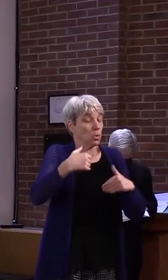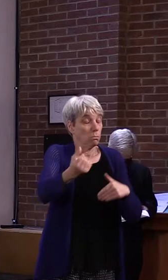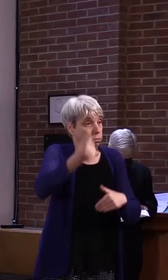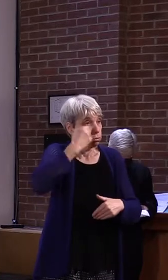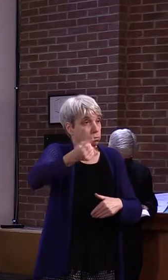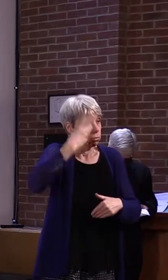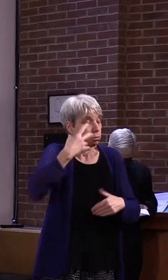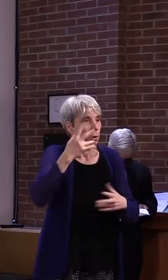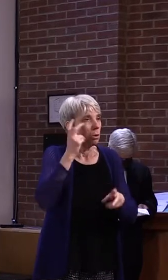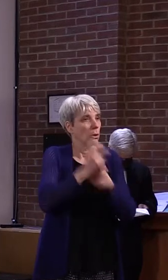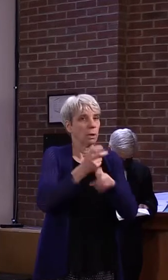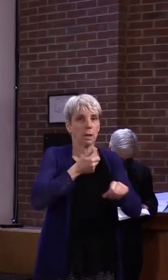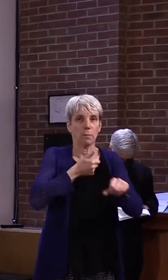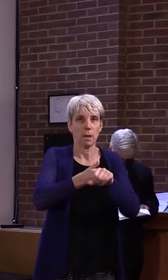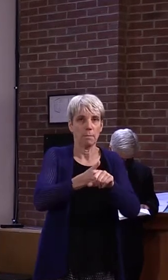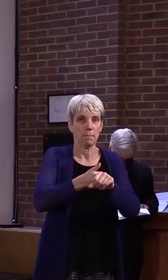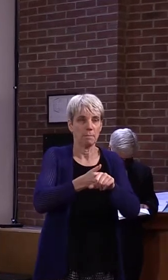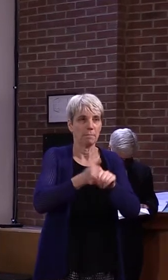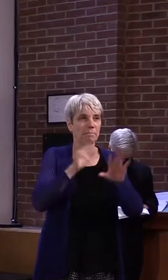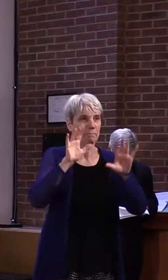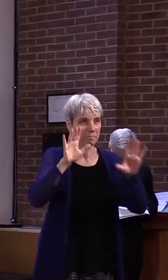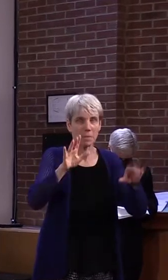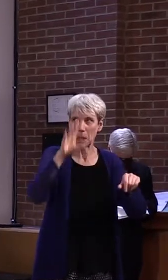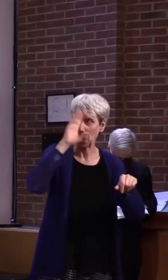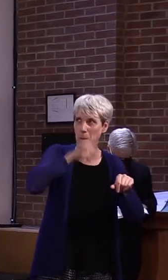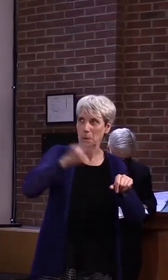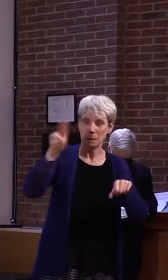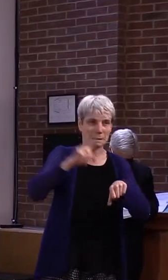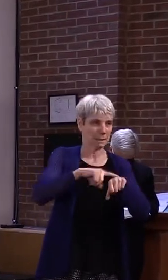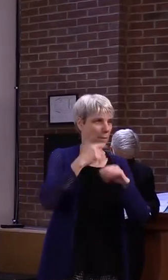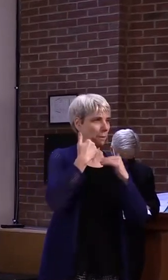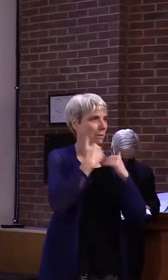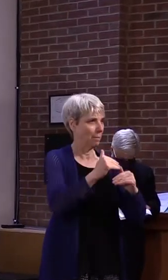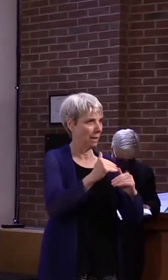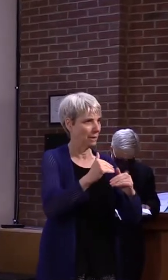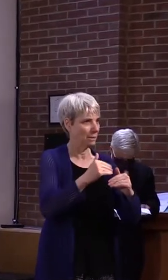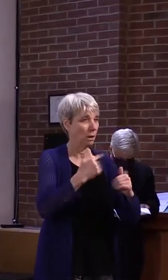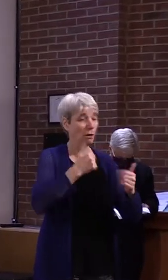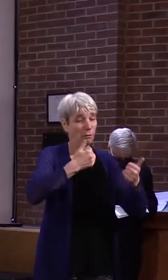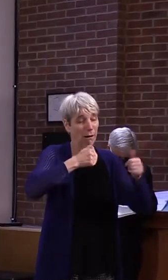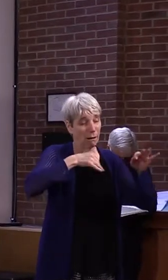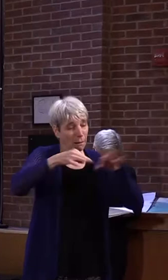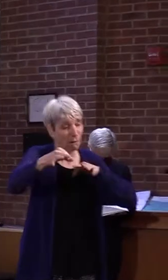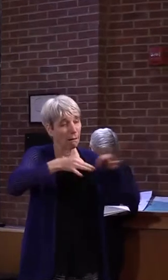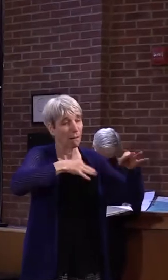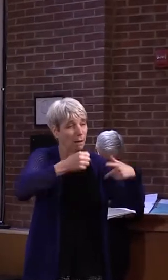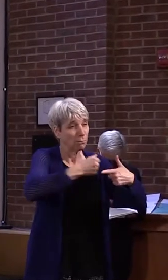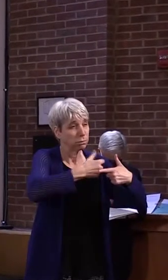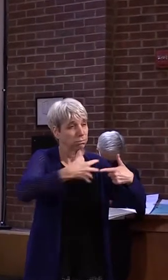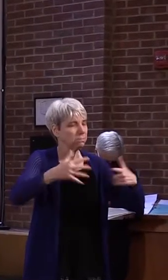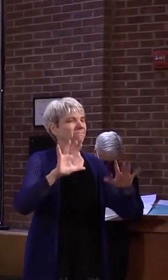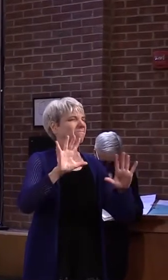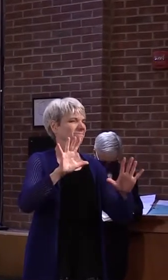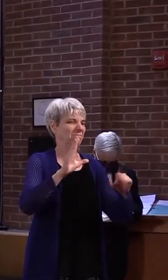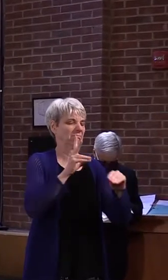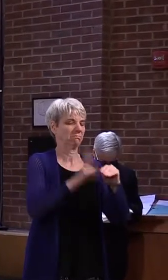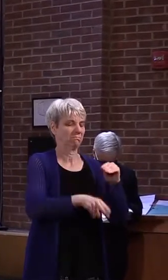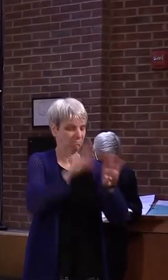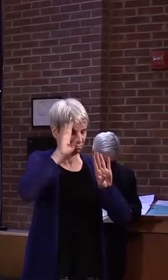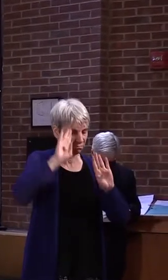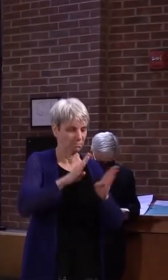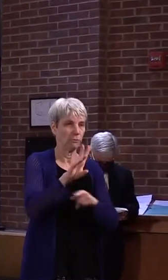Being the cleanup hitter this morning and looking at the time, I'm going to restrict my remarks to what's going on here in Vermont right